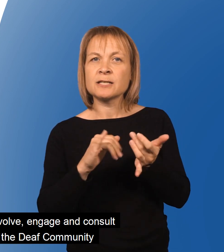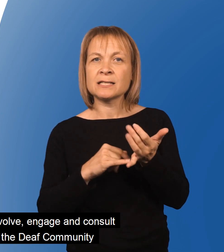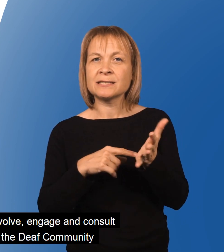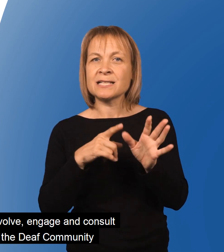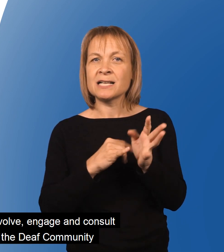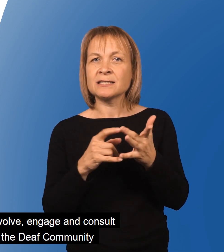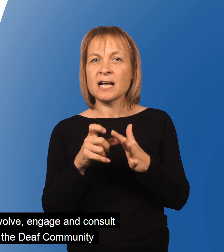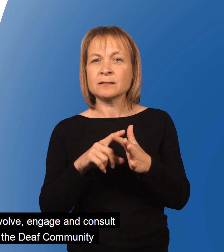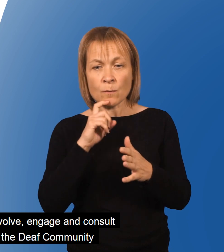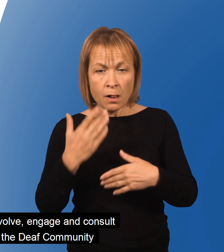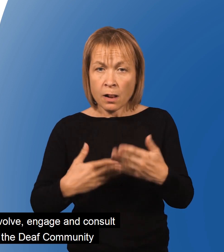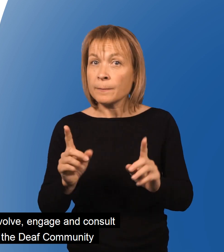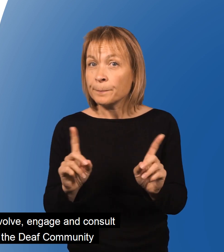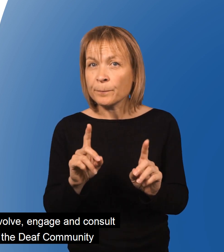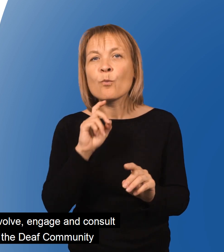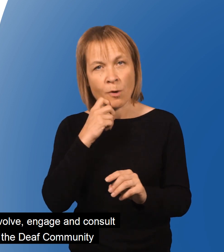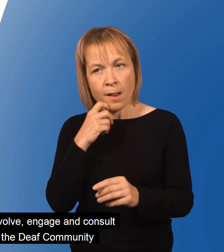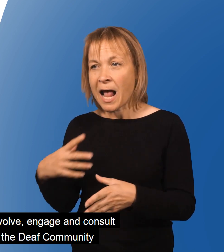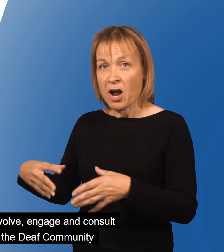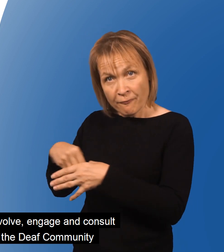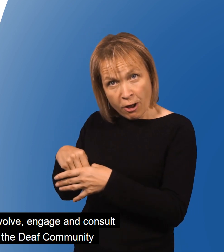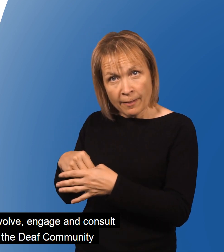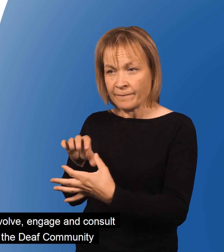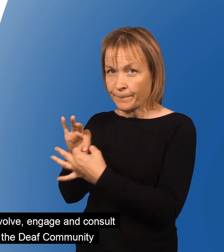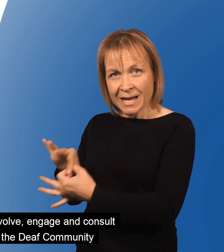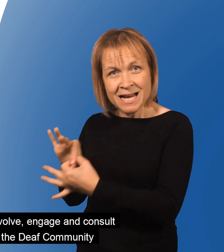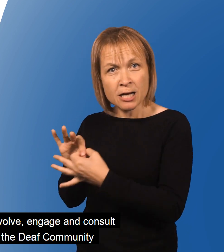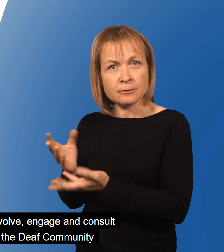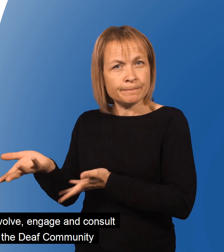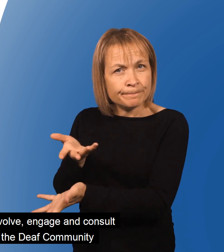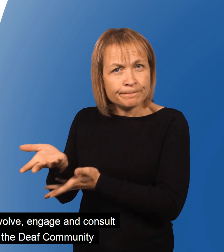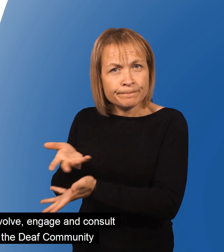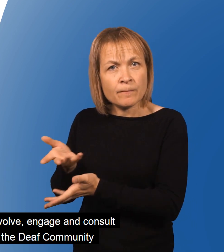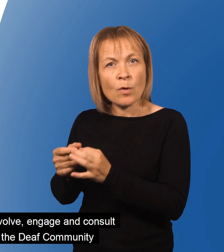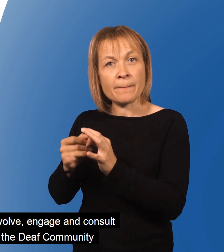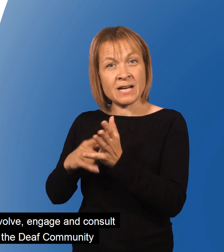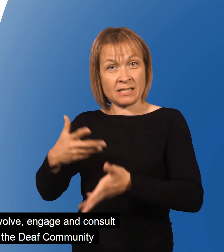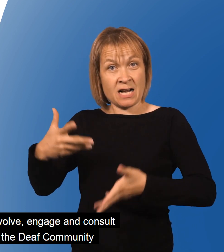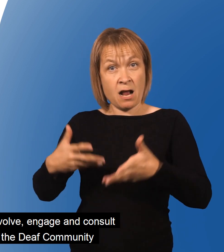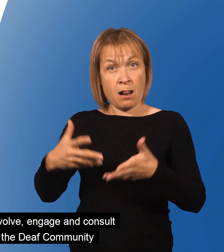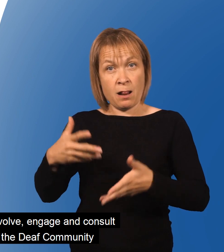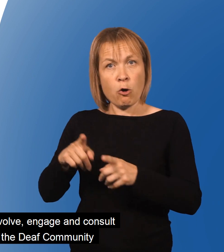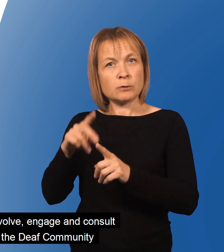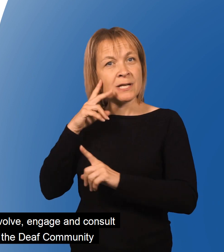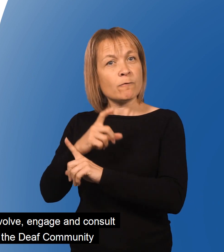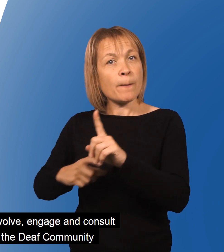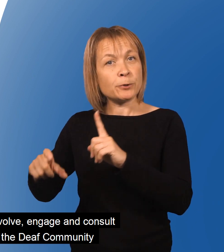NHS Tayside will involve, engage and consult with BSL users and the deaf